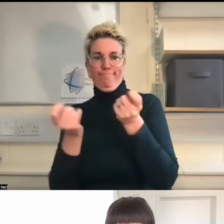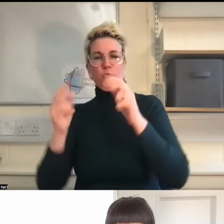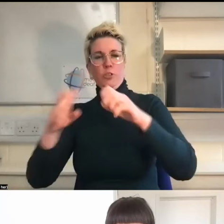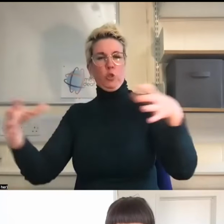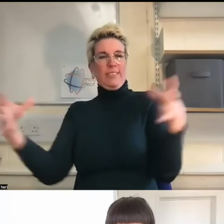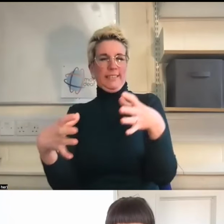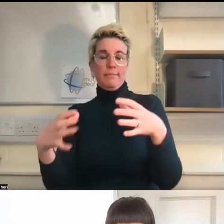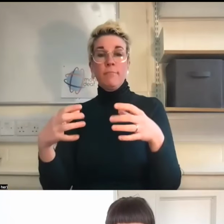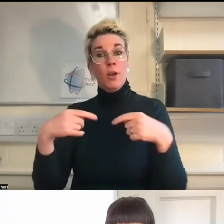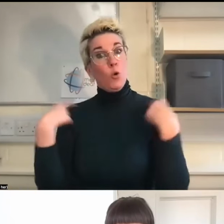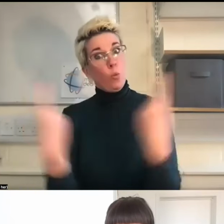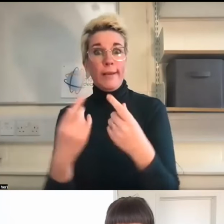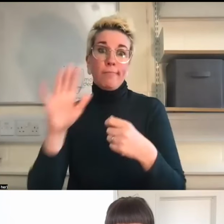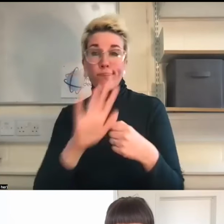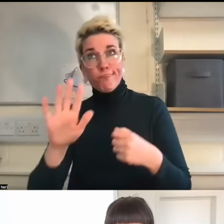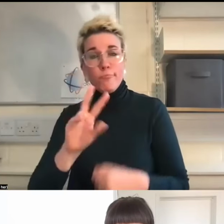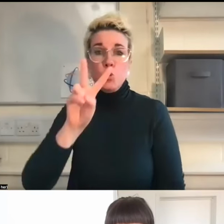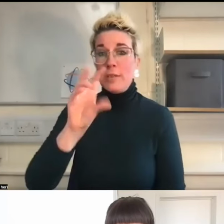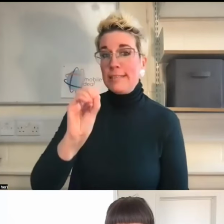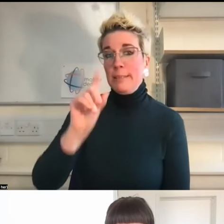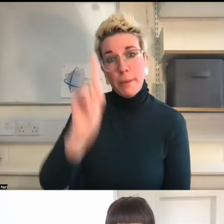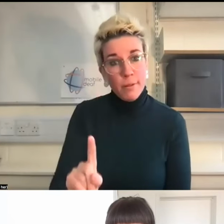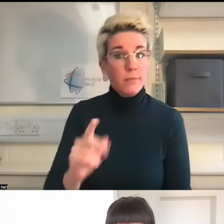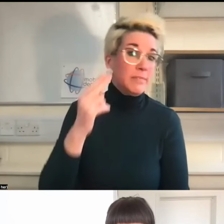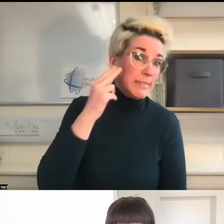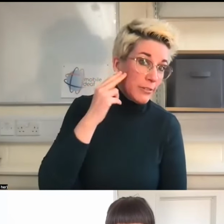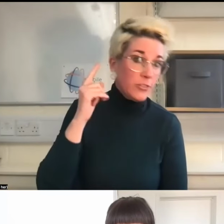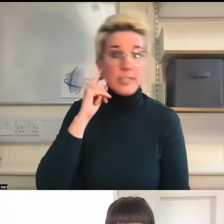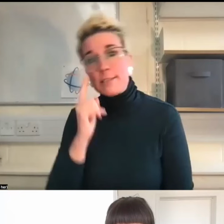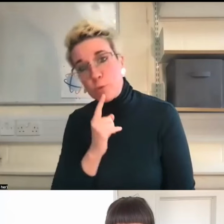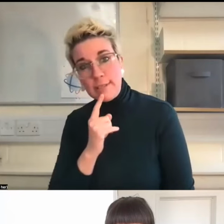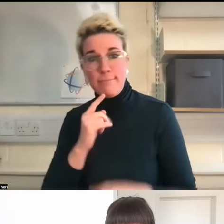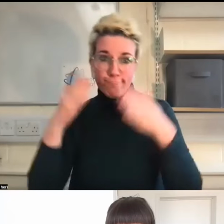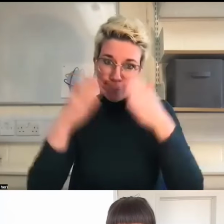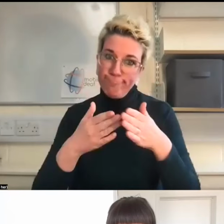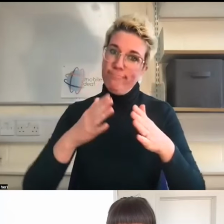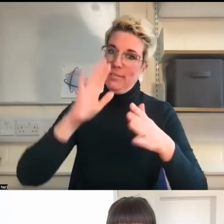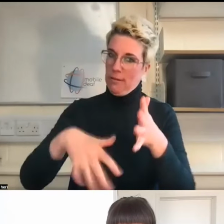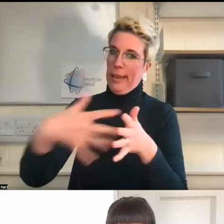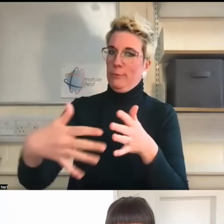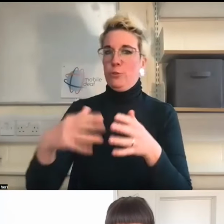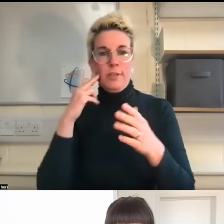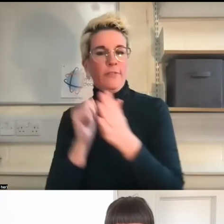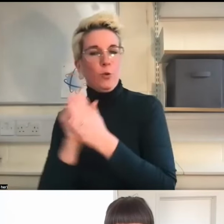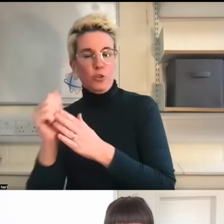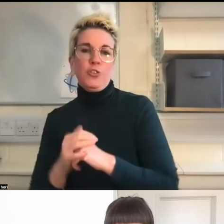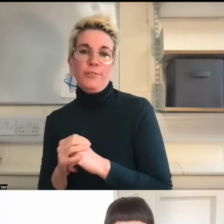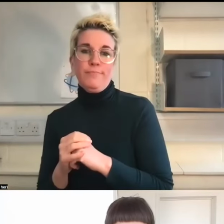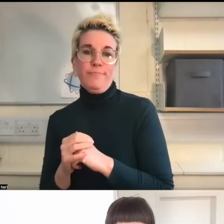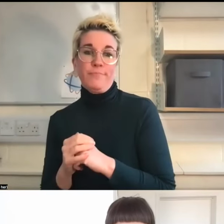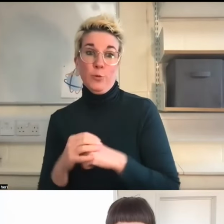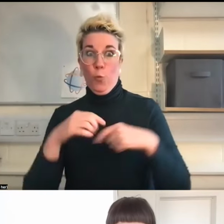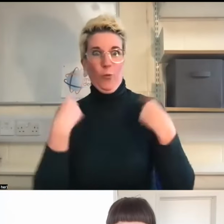is focusing on sign language topics in quite a diverse range of subjects. There's about 20 deaf and